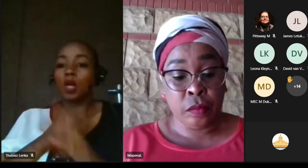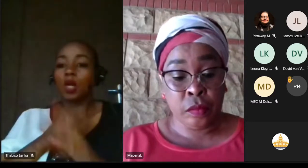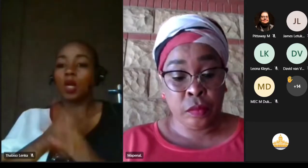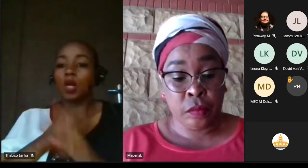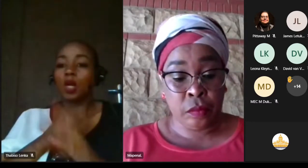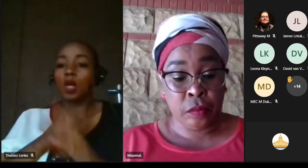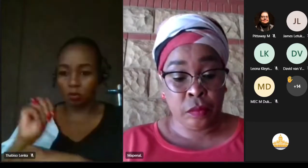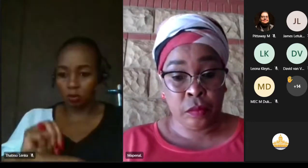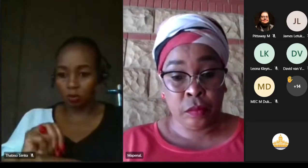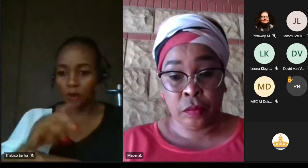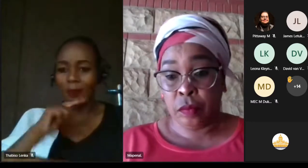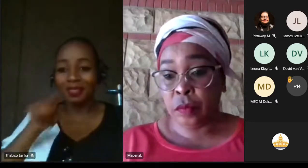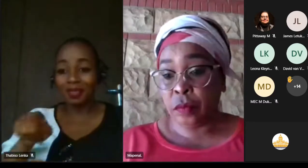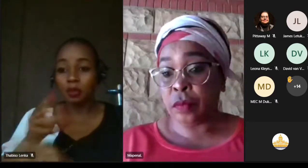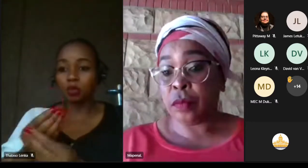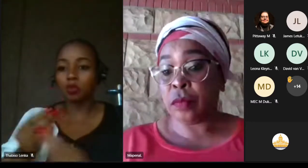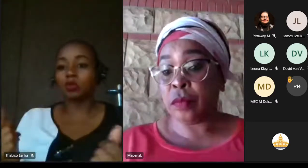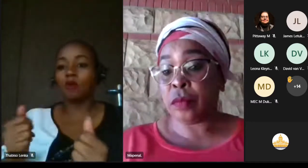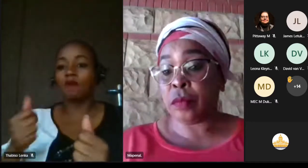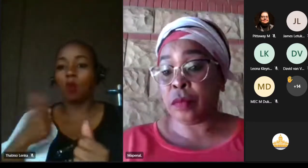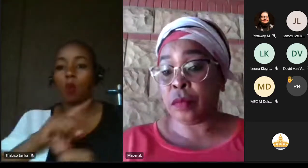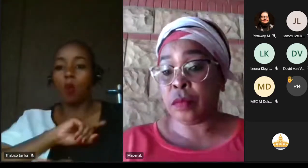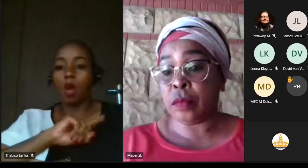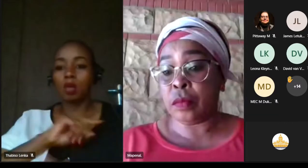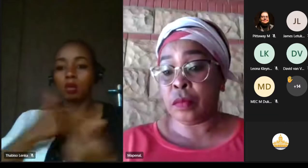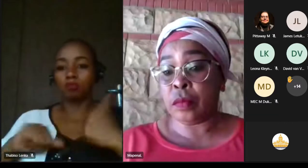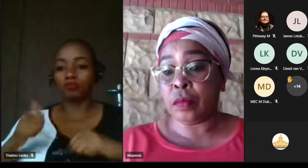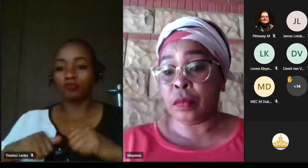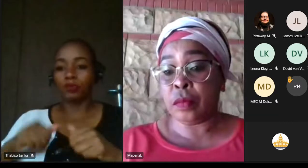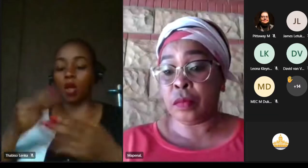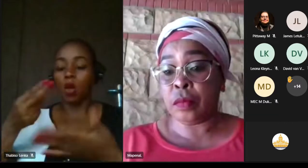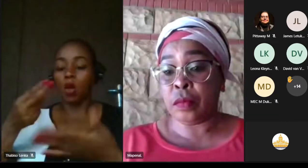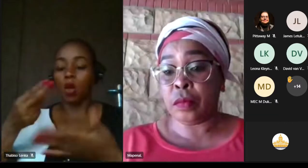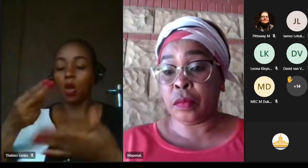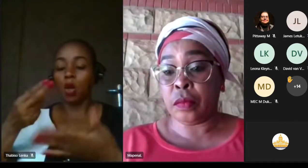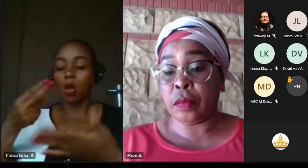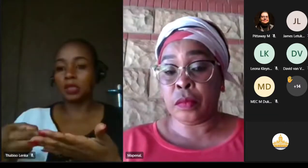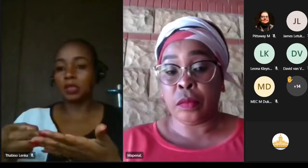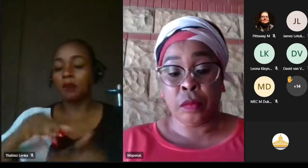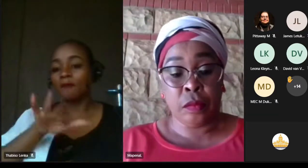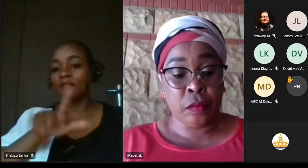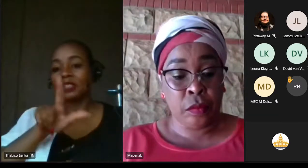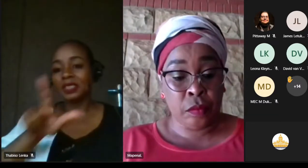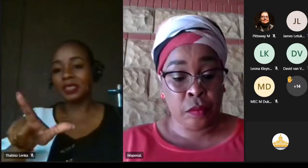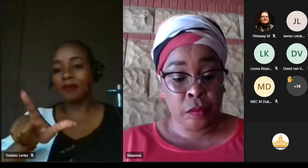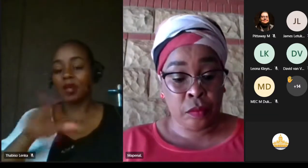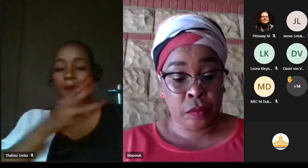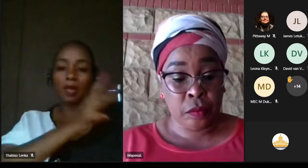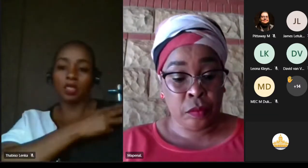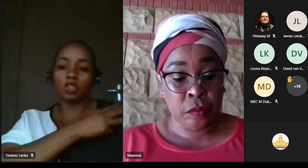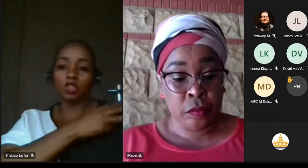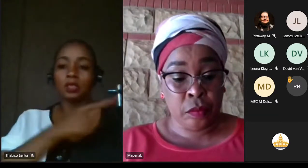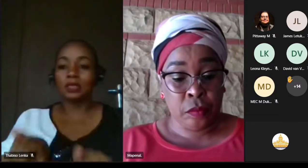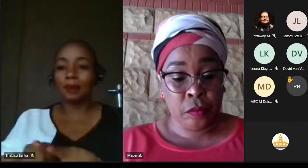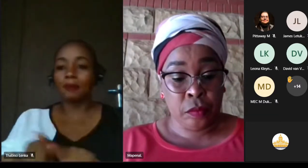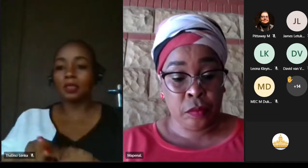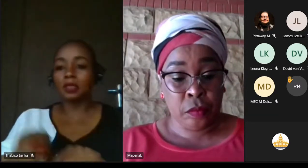This is a step in the right direction for a performance-based contract of Section 57 managers and municipal